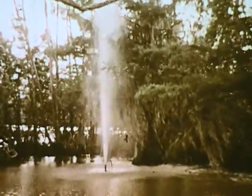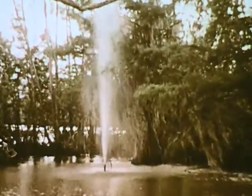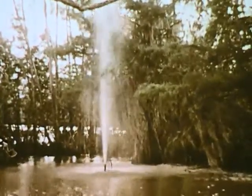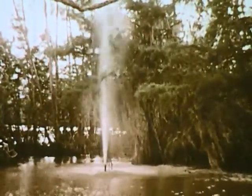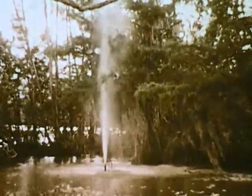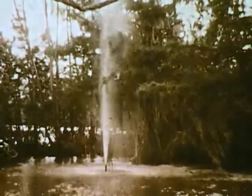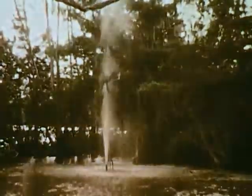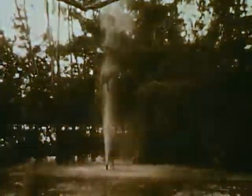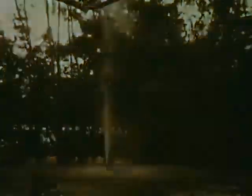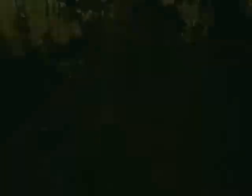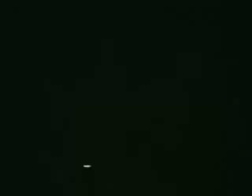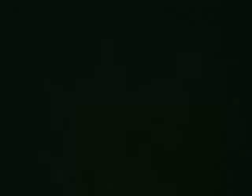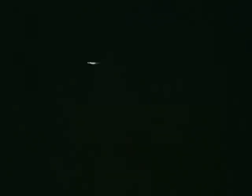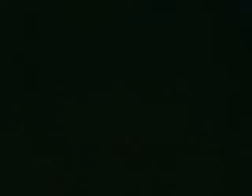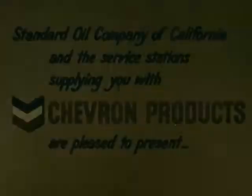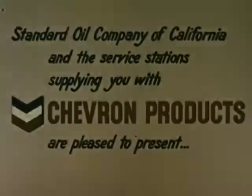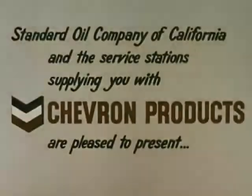our children.